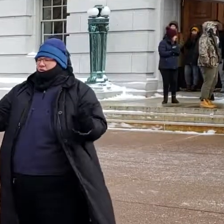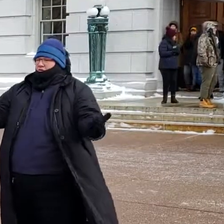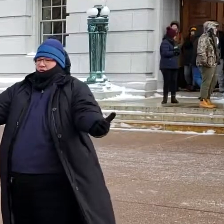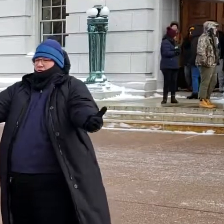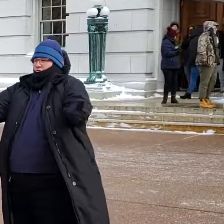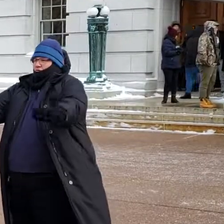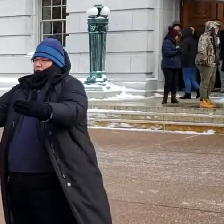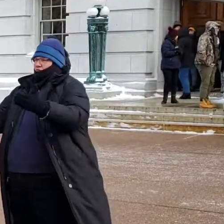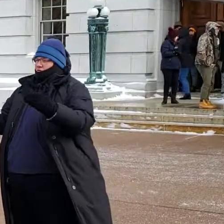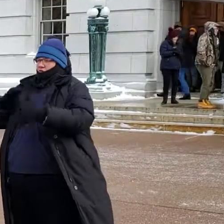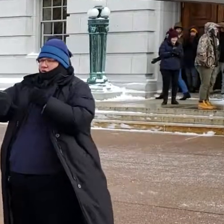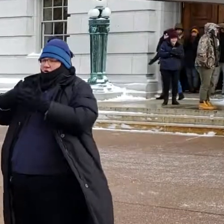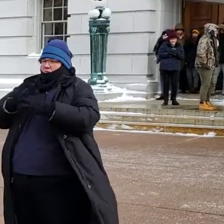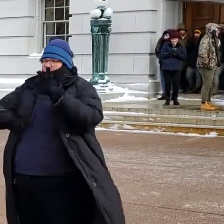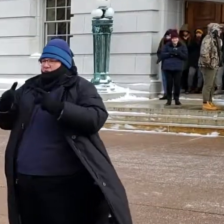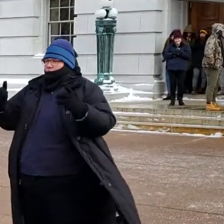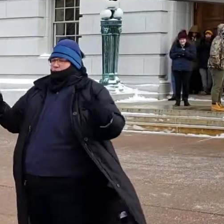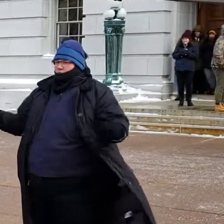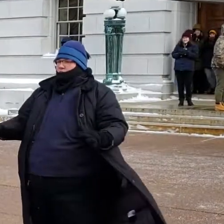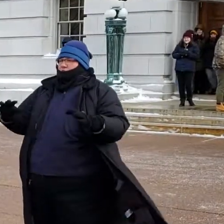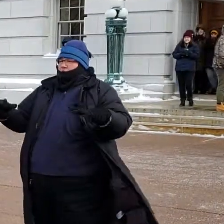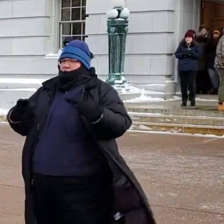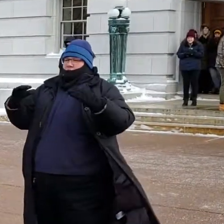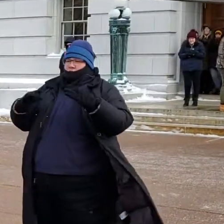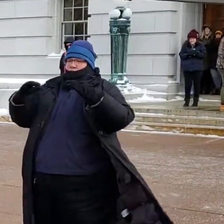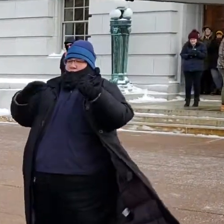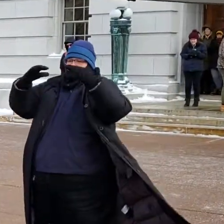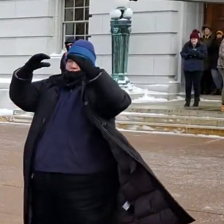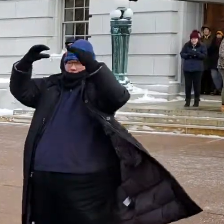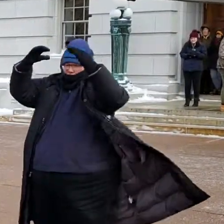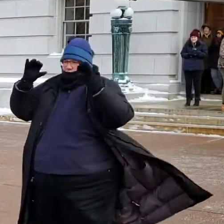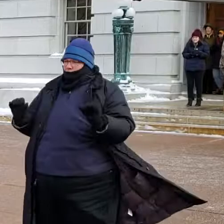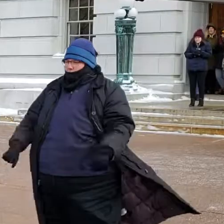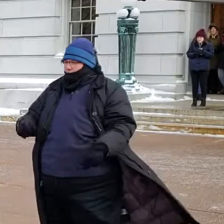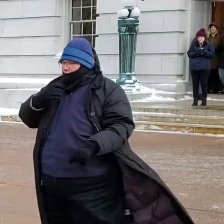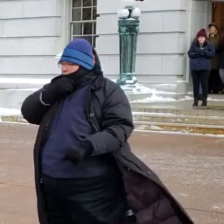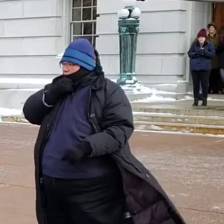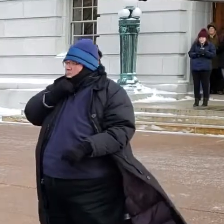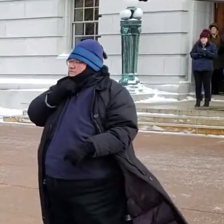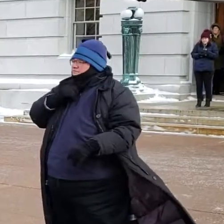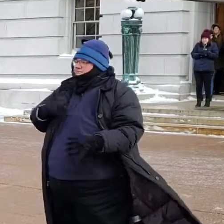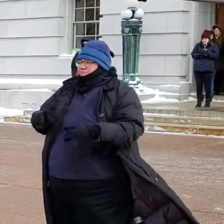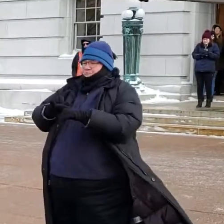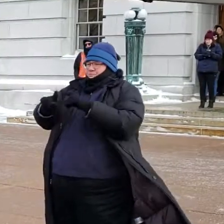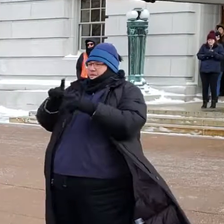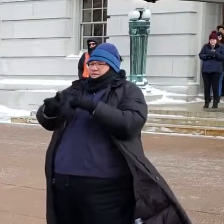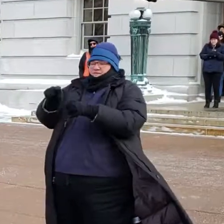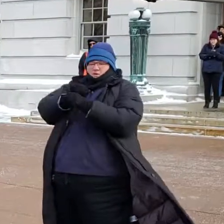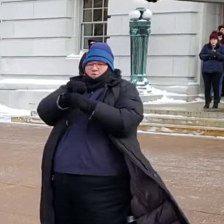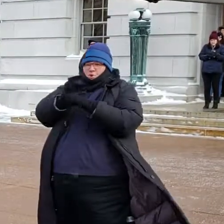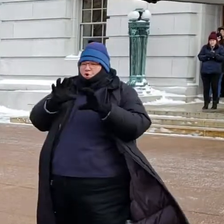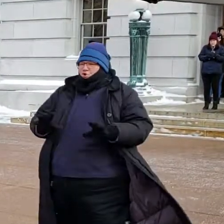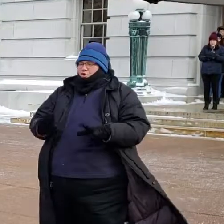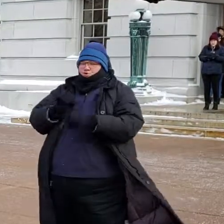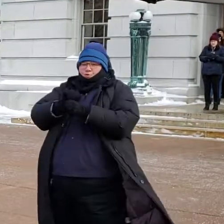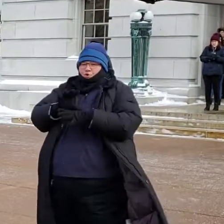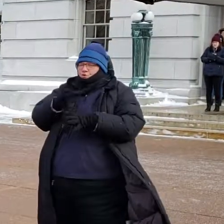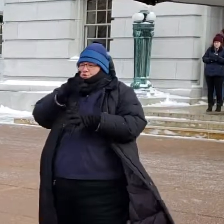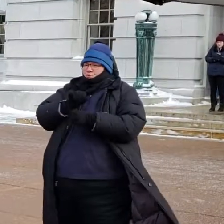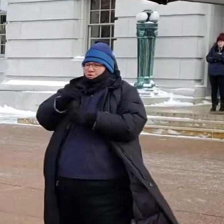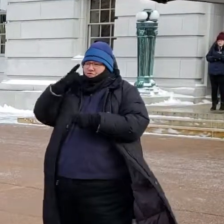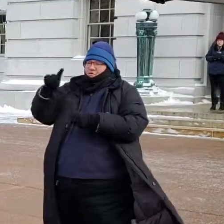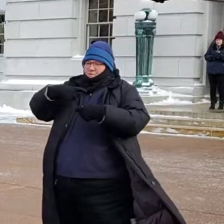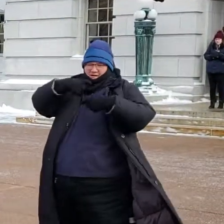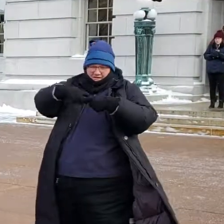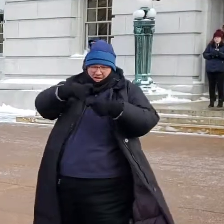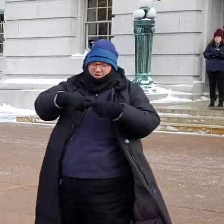at McDonald's and Google and Marriott, through strikes and pickets, mass actions and protests.